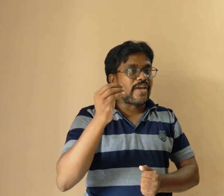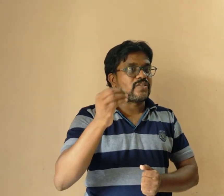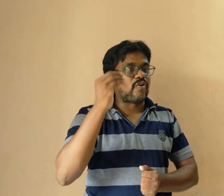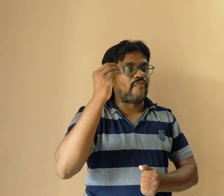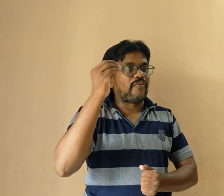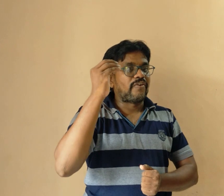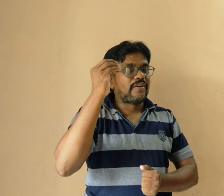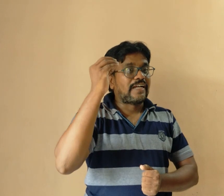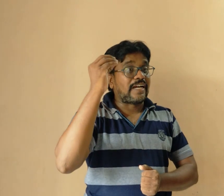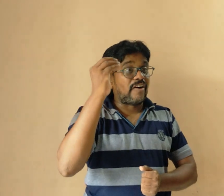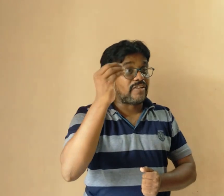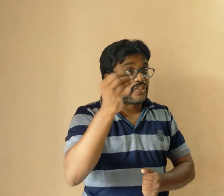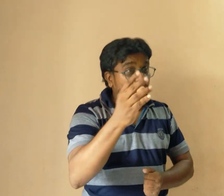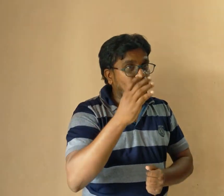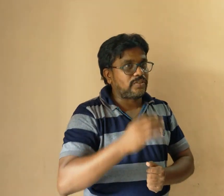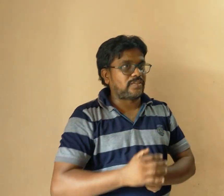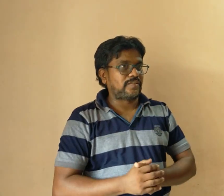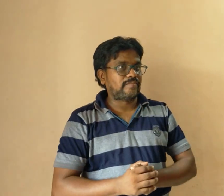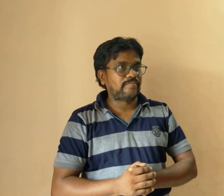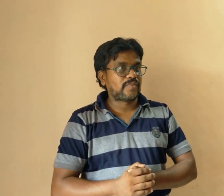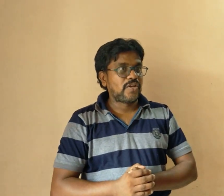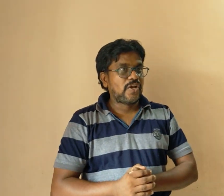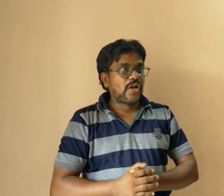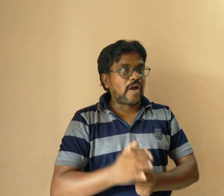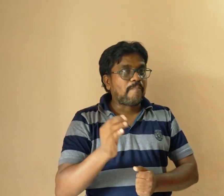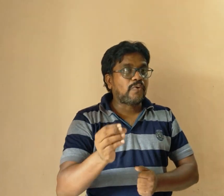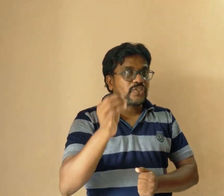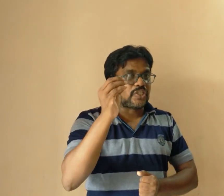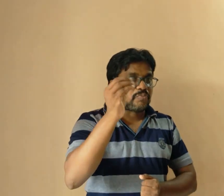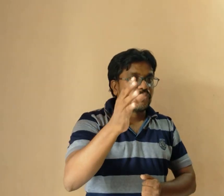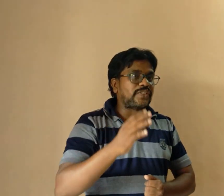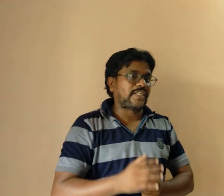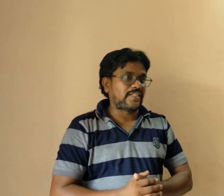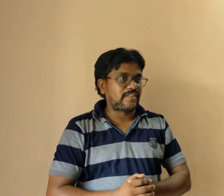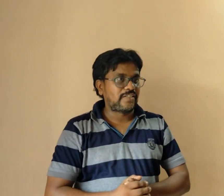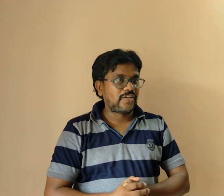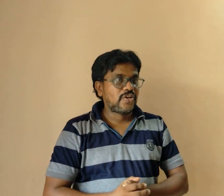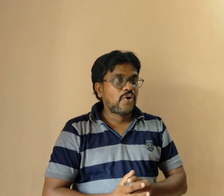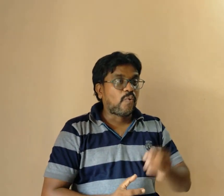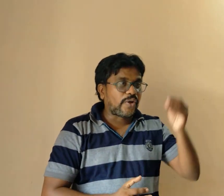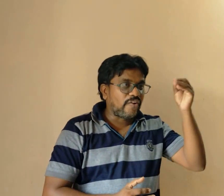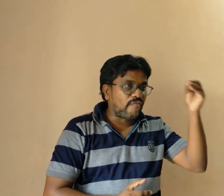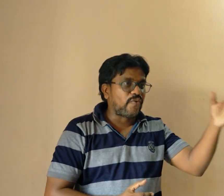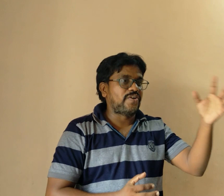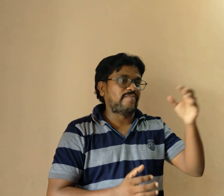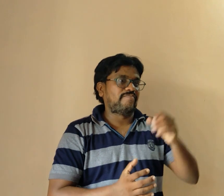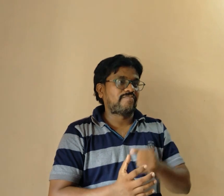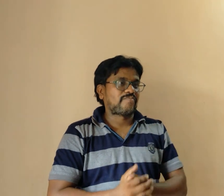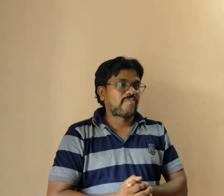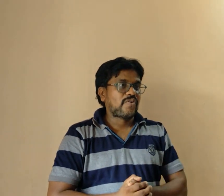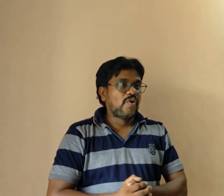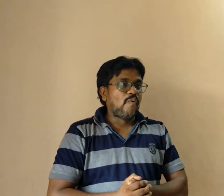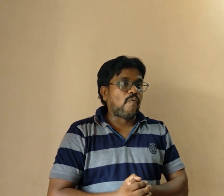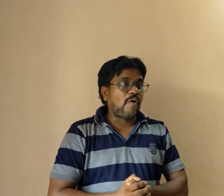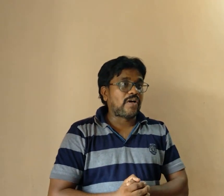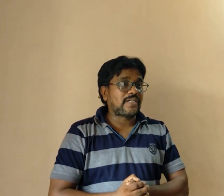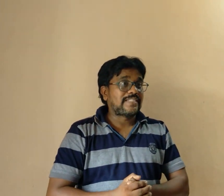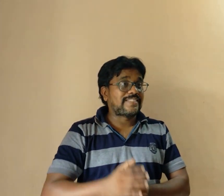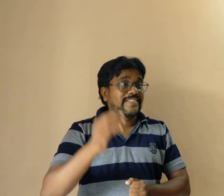of carving stones, composing music, cooking food over